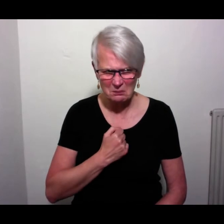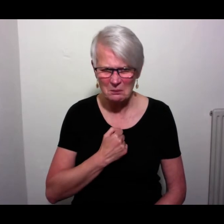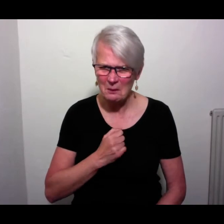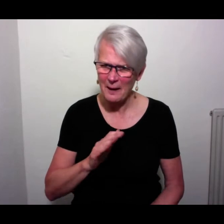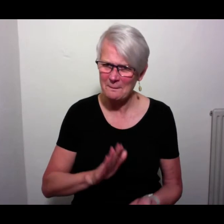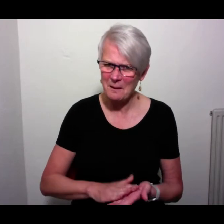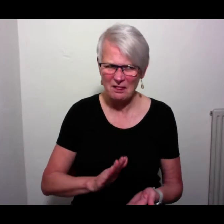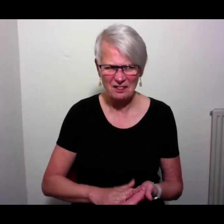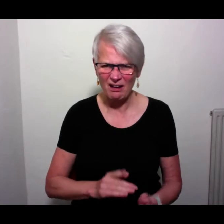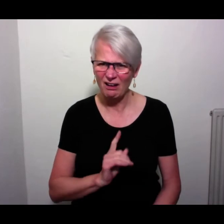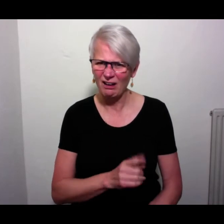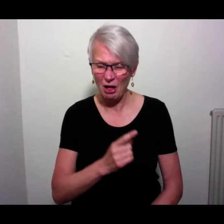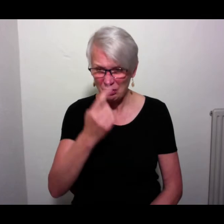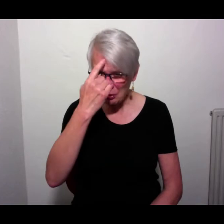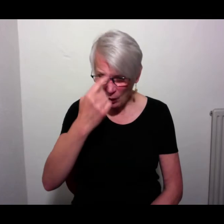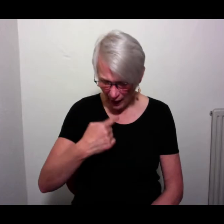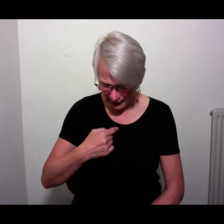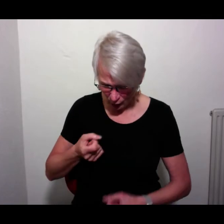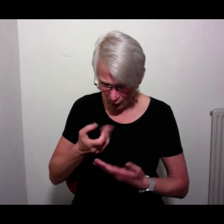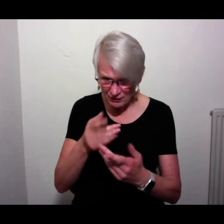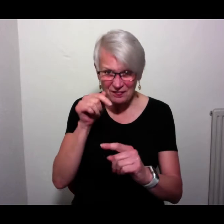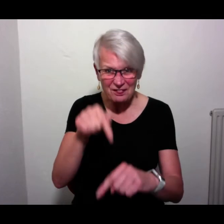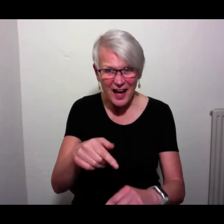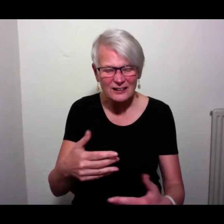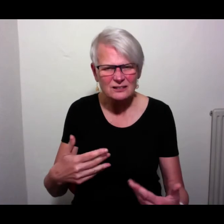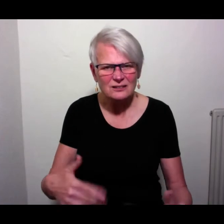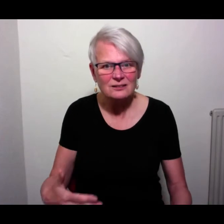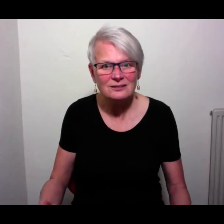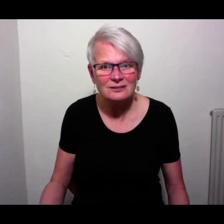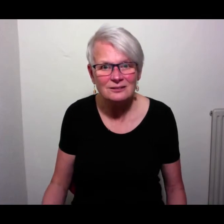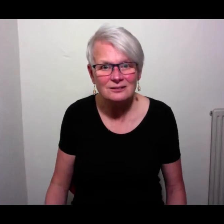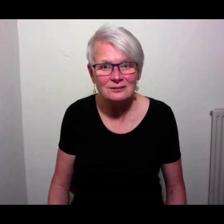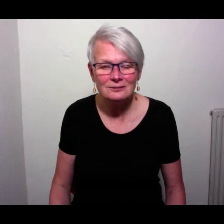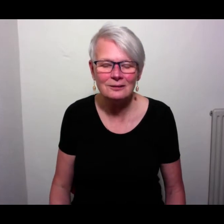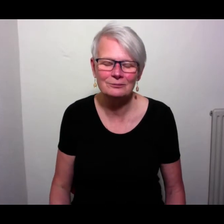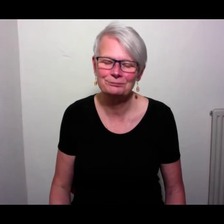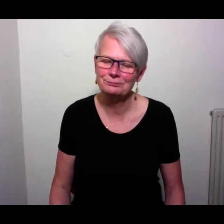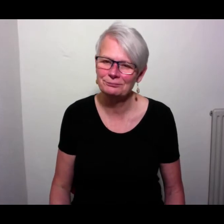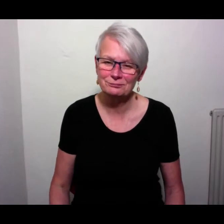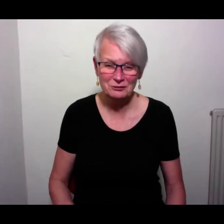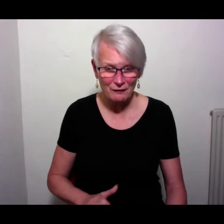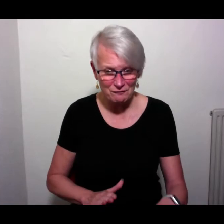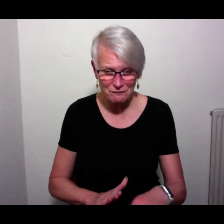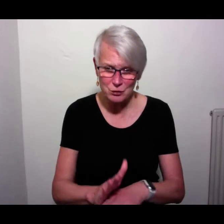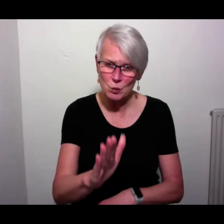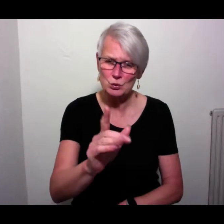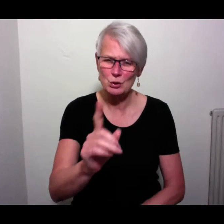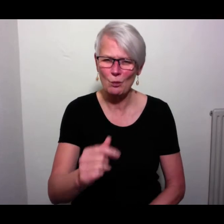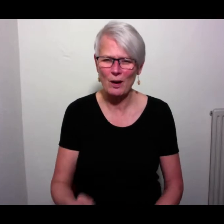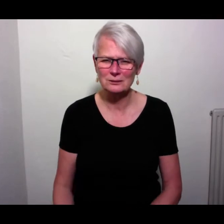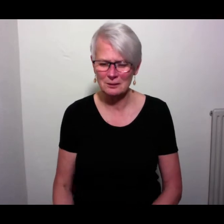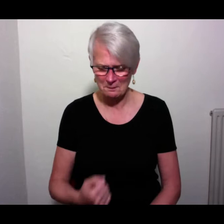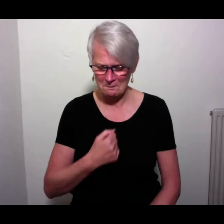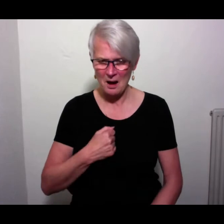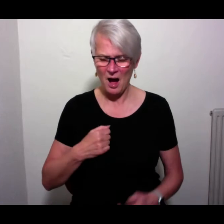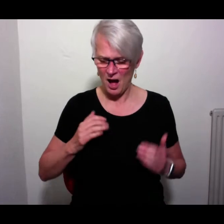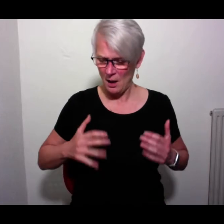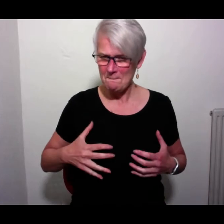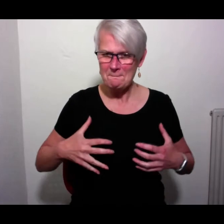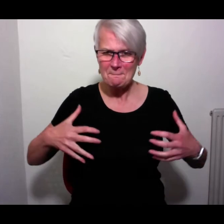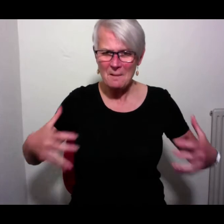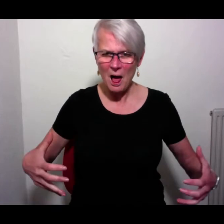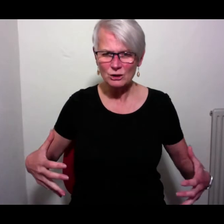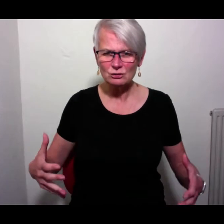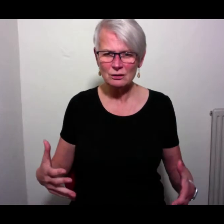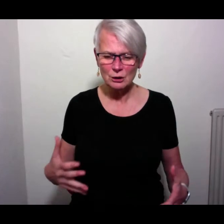Well, that's what my mother thought I had to offer the world. The future